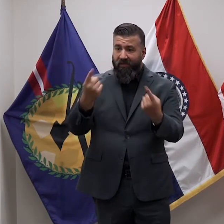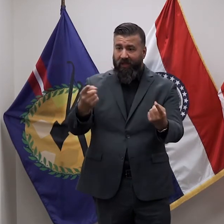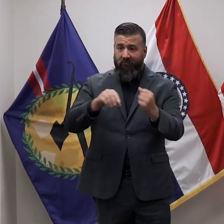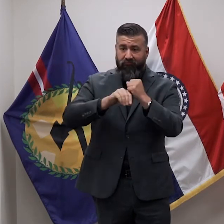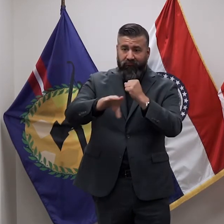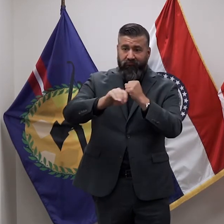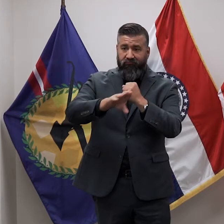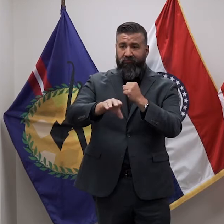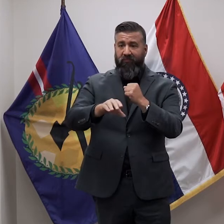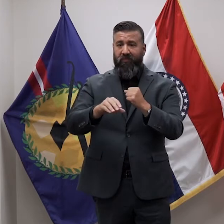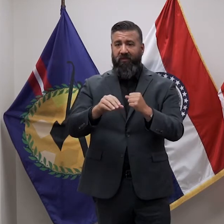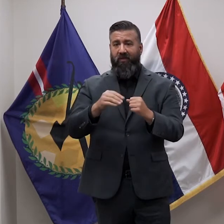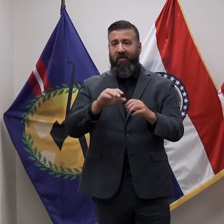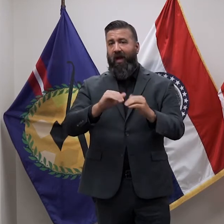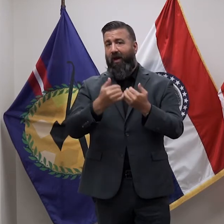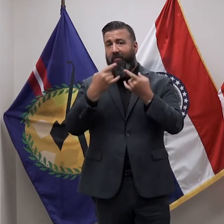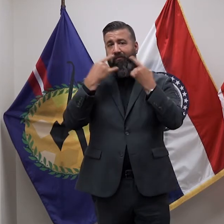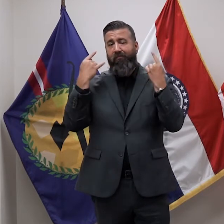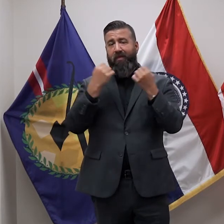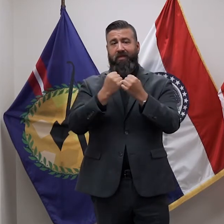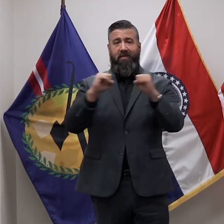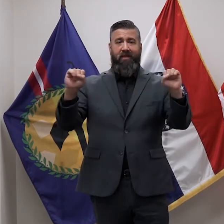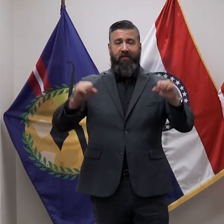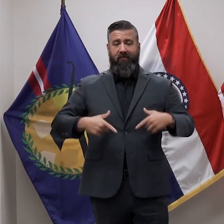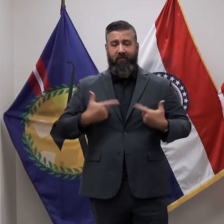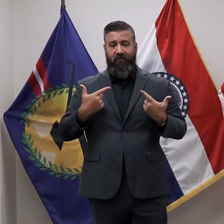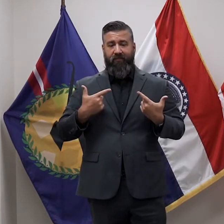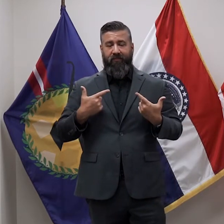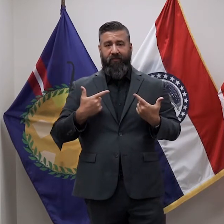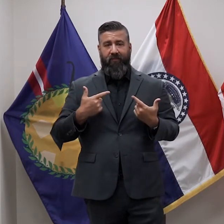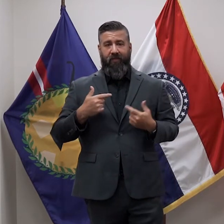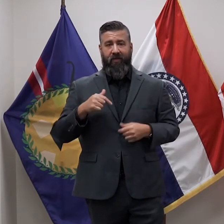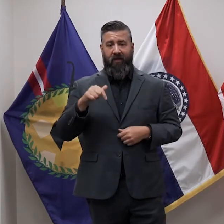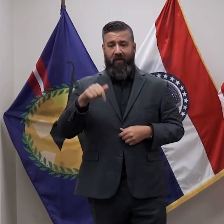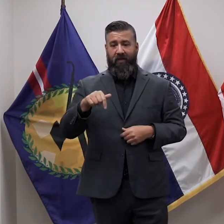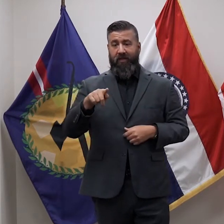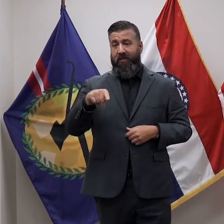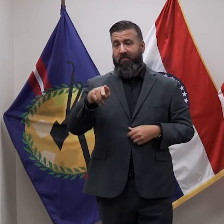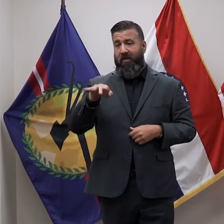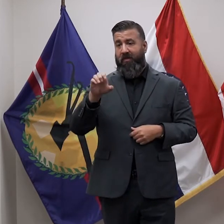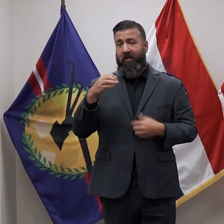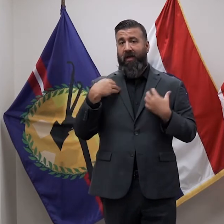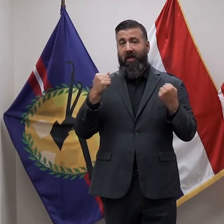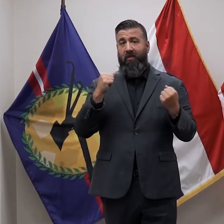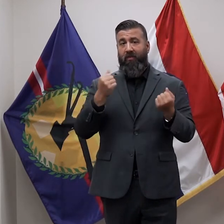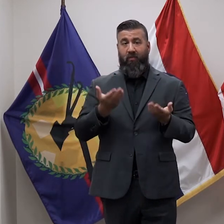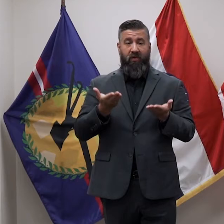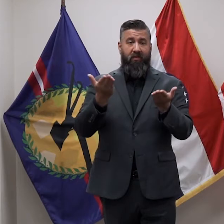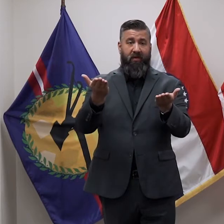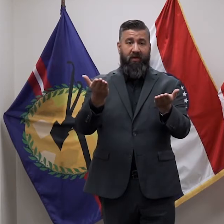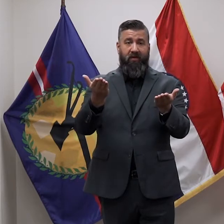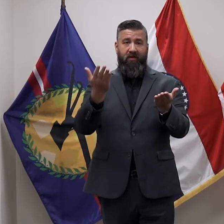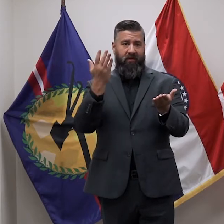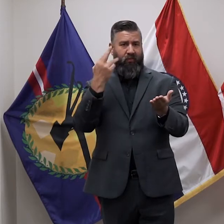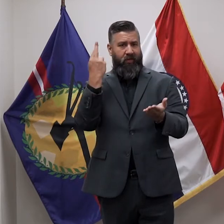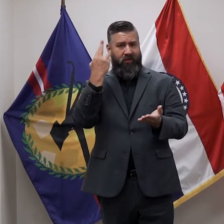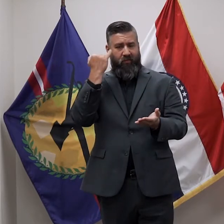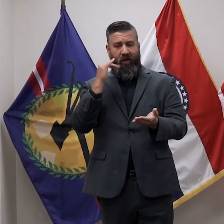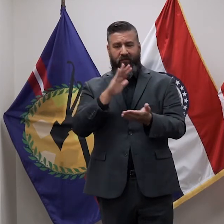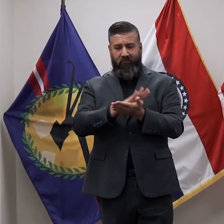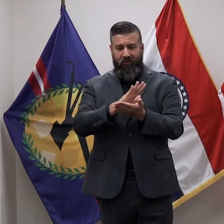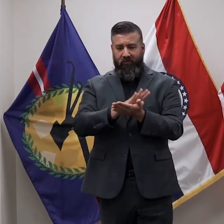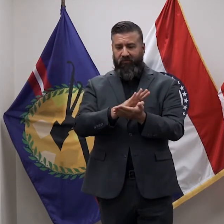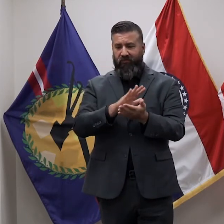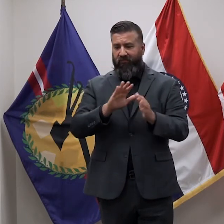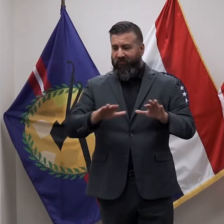about masking and how it saves lives, because these public health recommendations are what keeps our kids in school, keeps